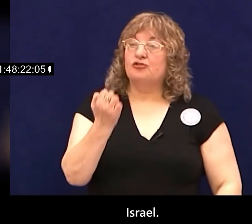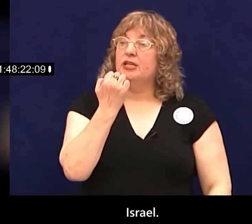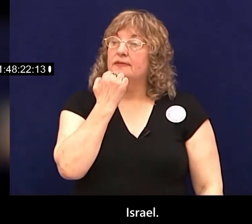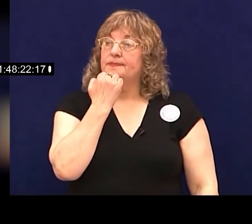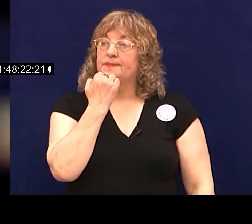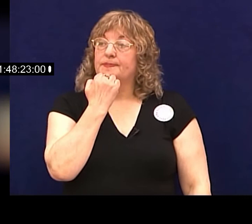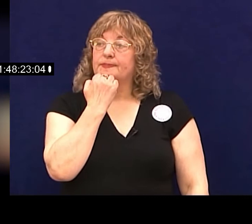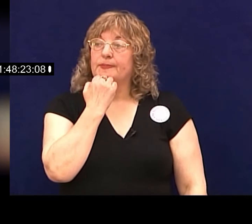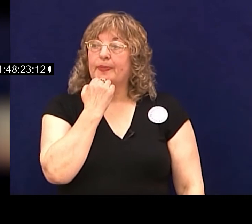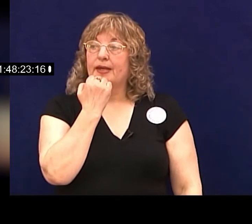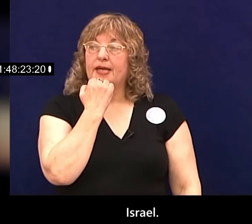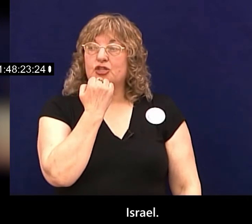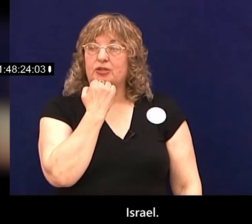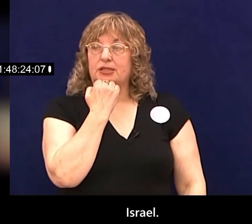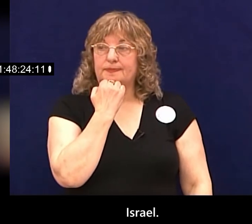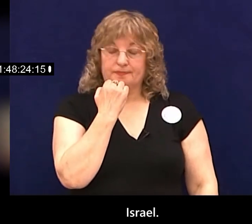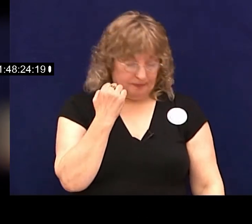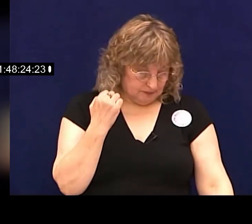Israel. Israel.